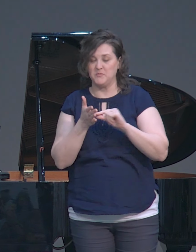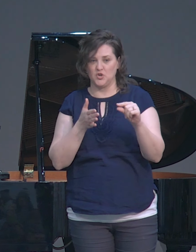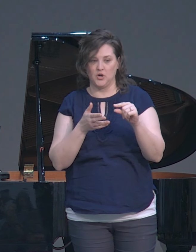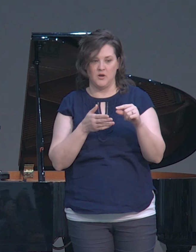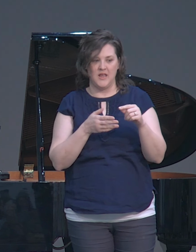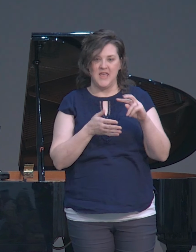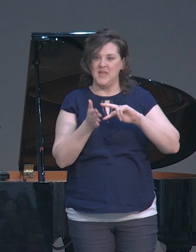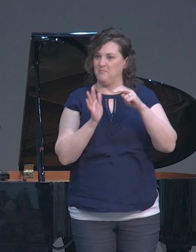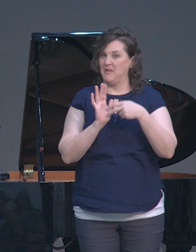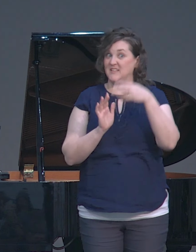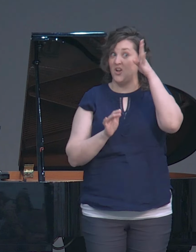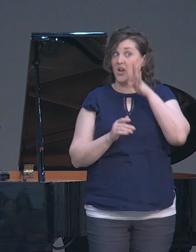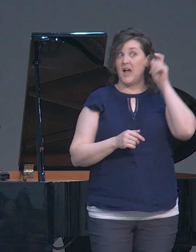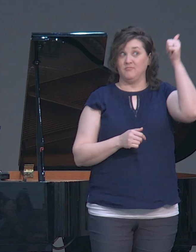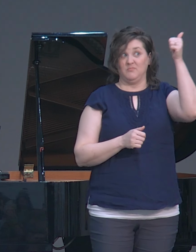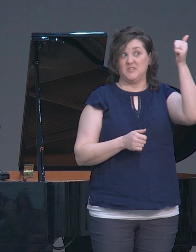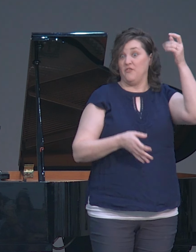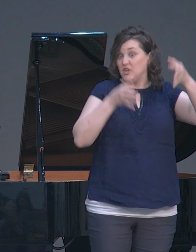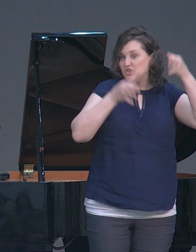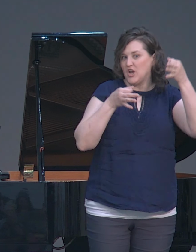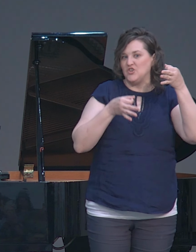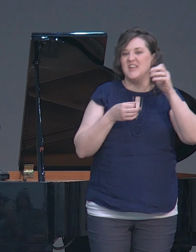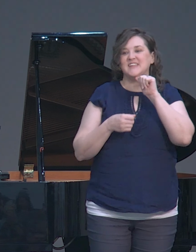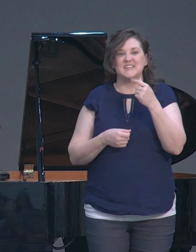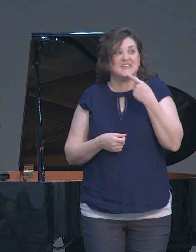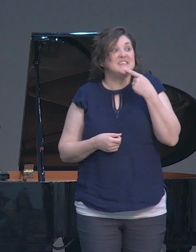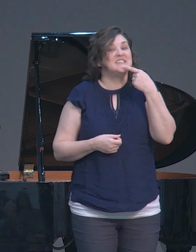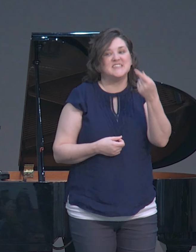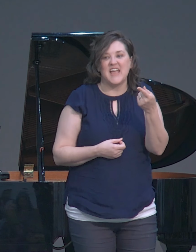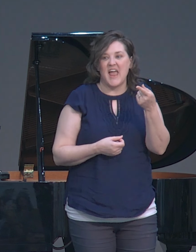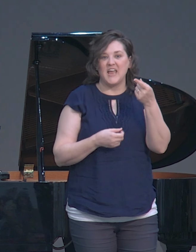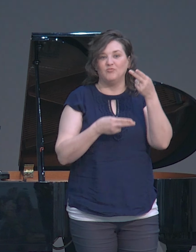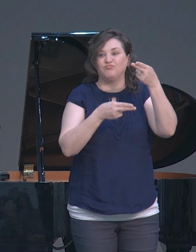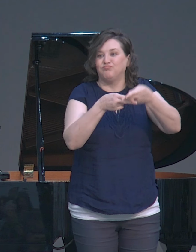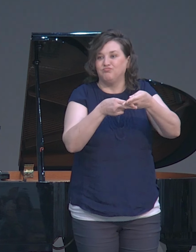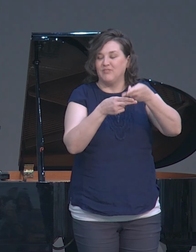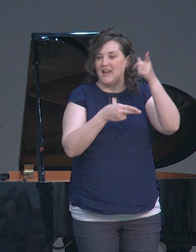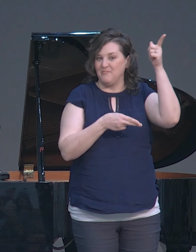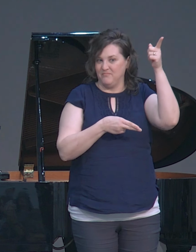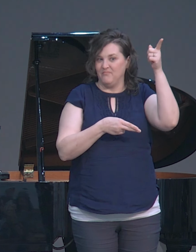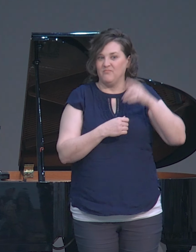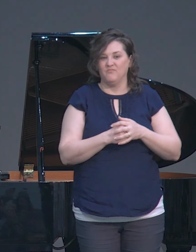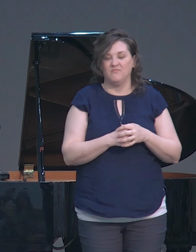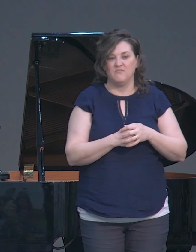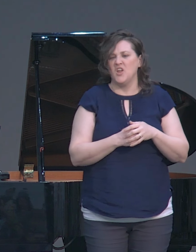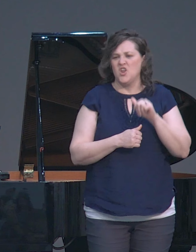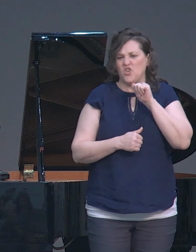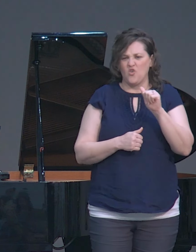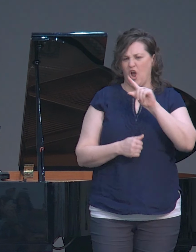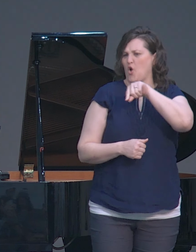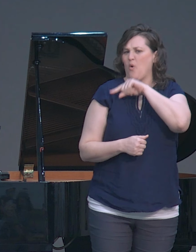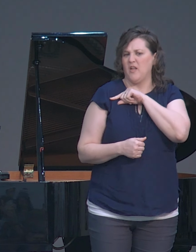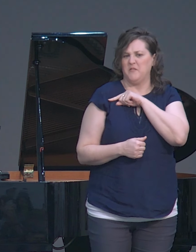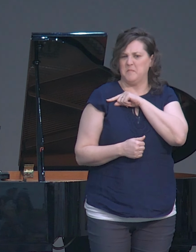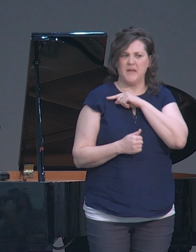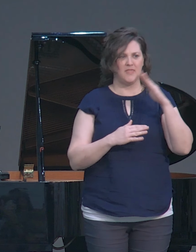the judge without God's name being mentioned. You're not qualified to be the ultimate judge of others because